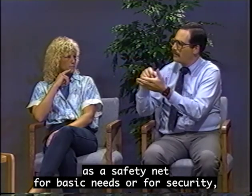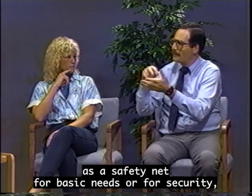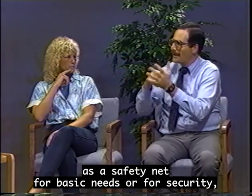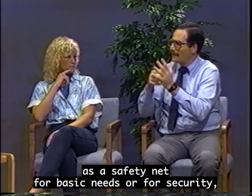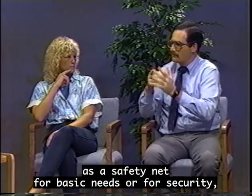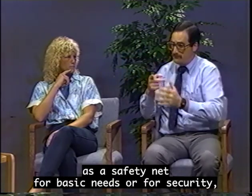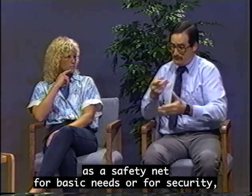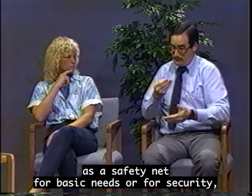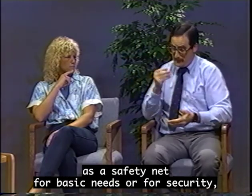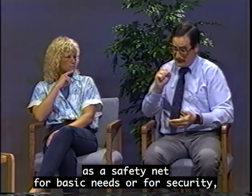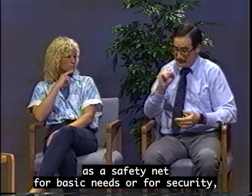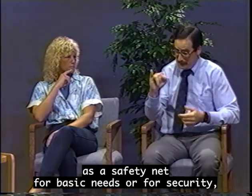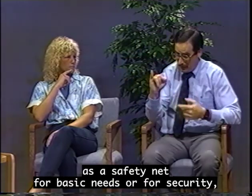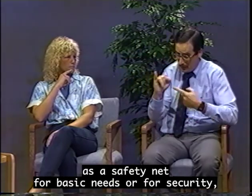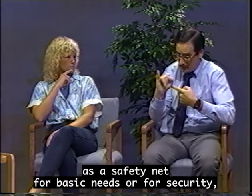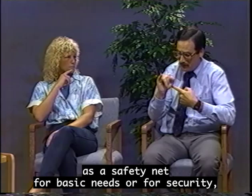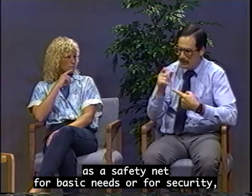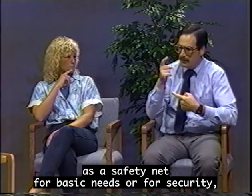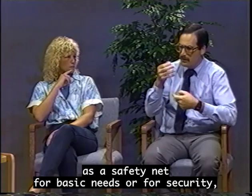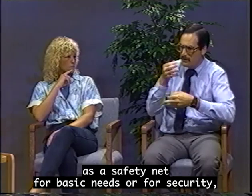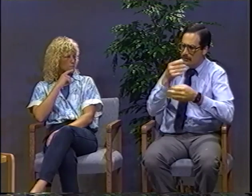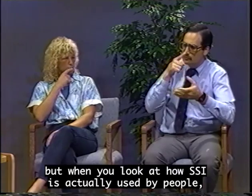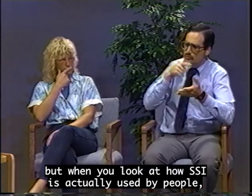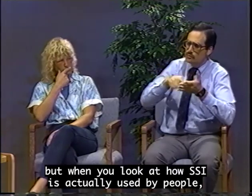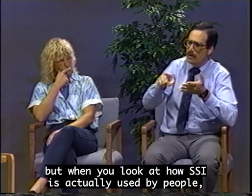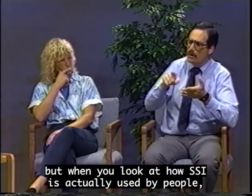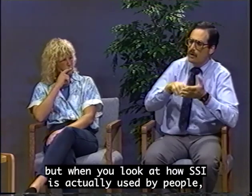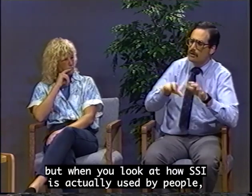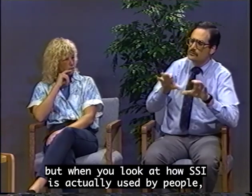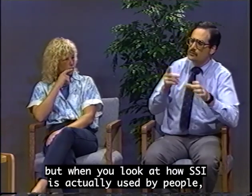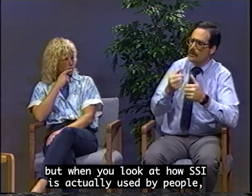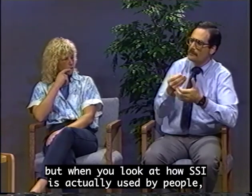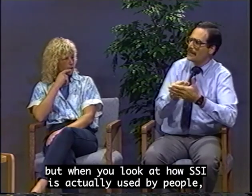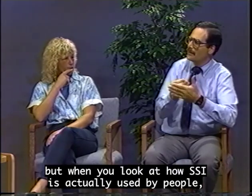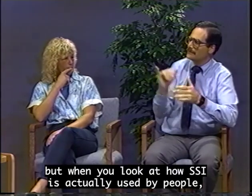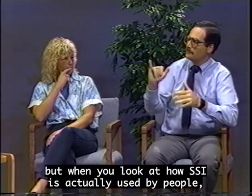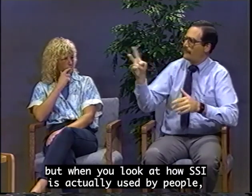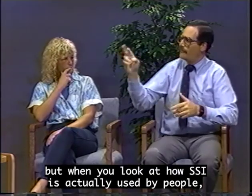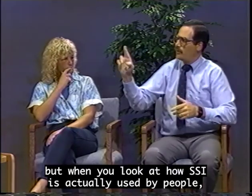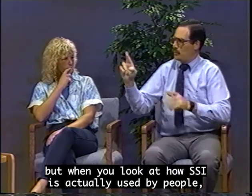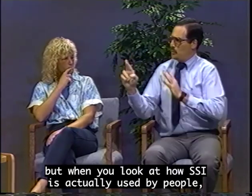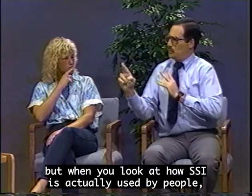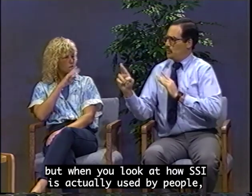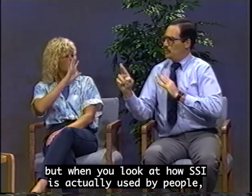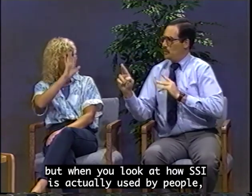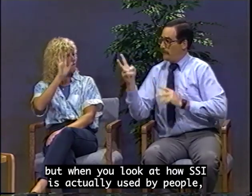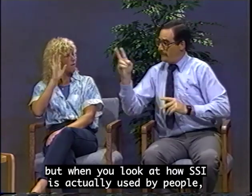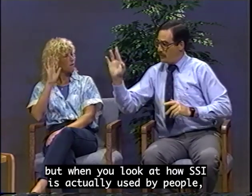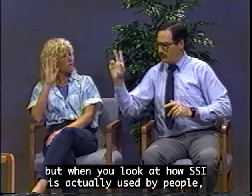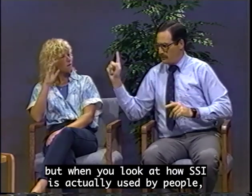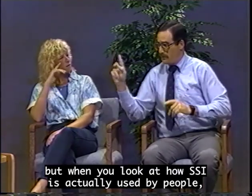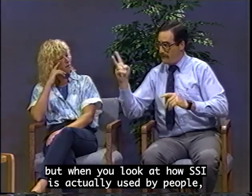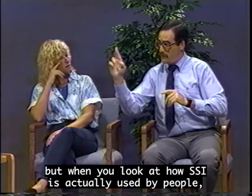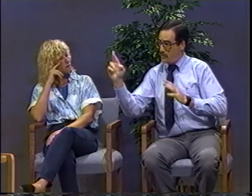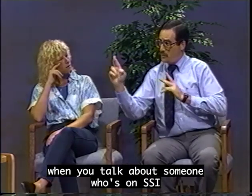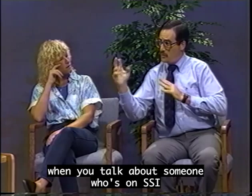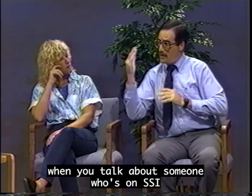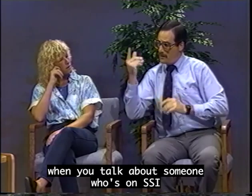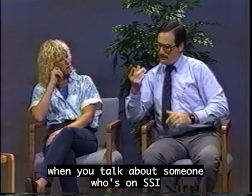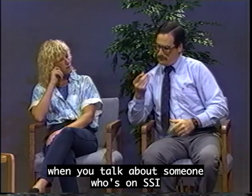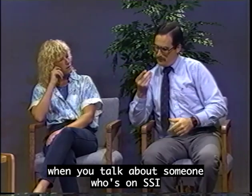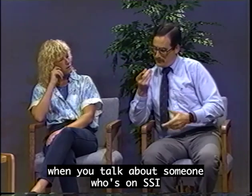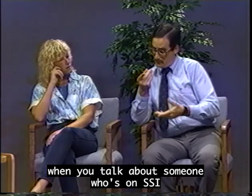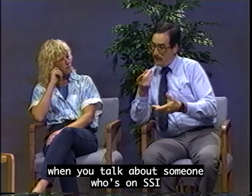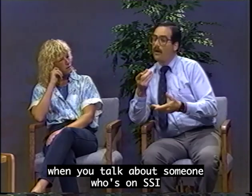for basic needs or for security, but when you look at how SSI is actually used by people.